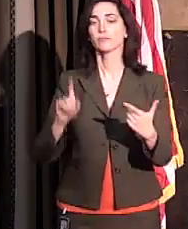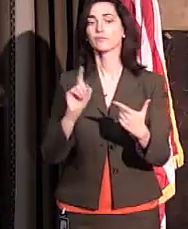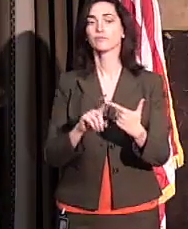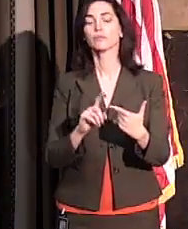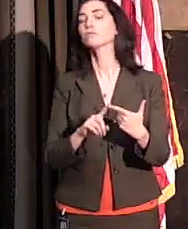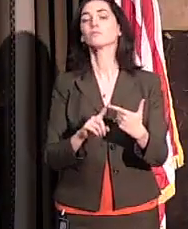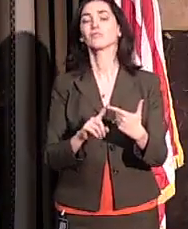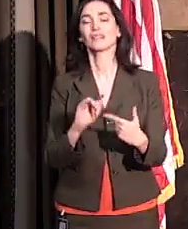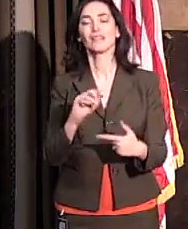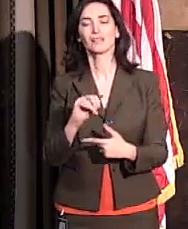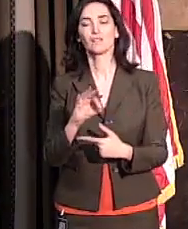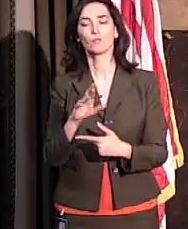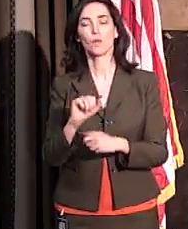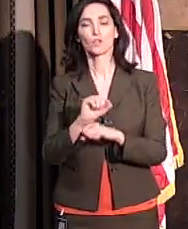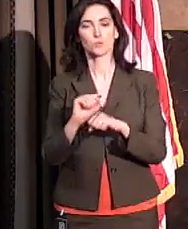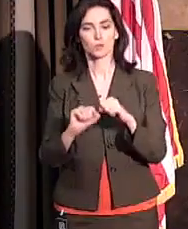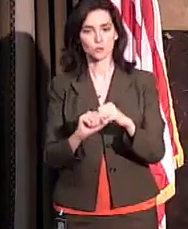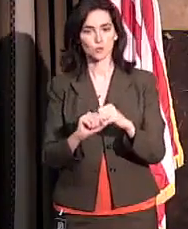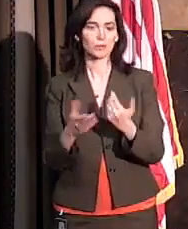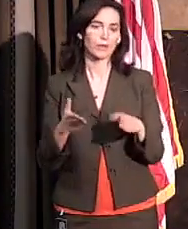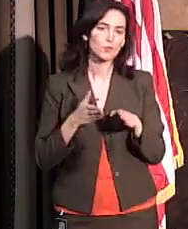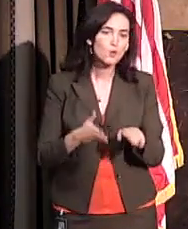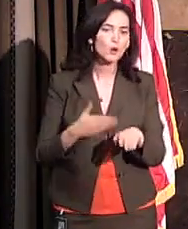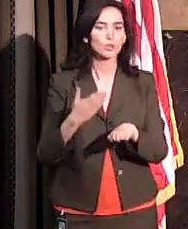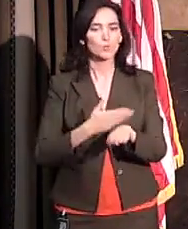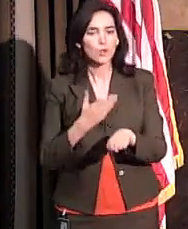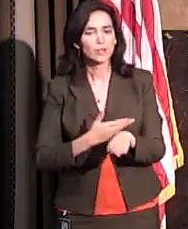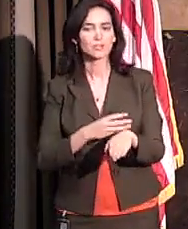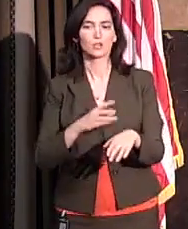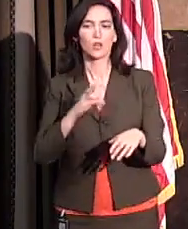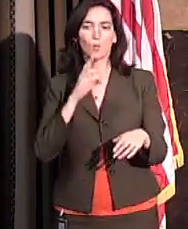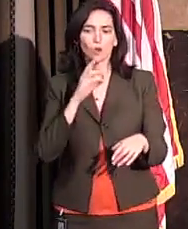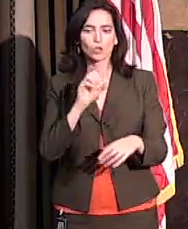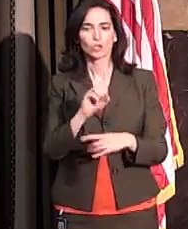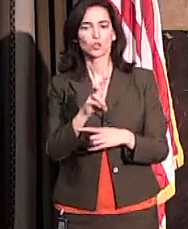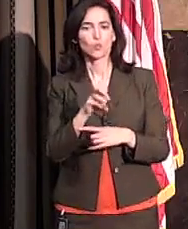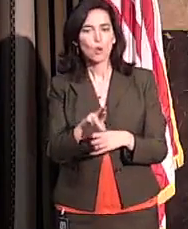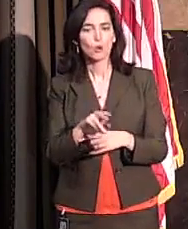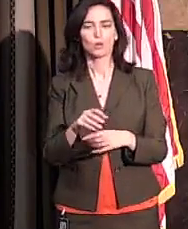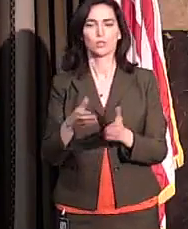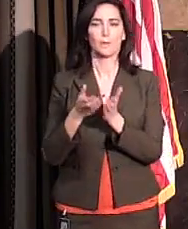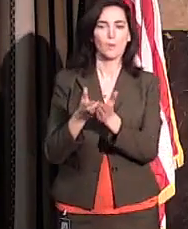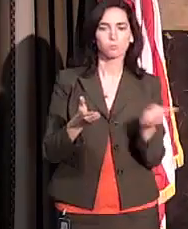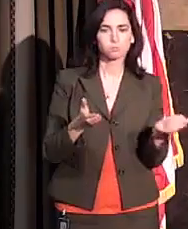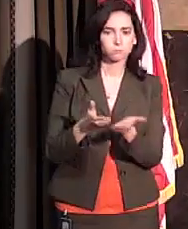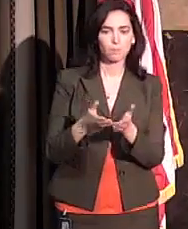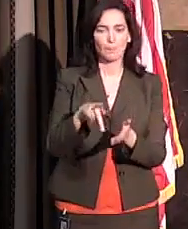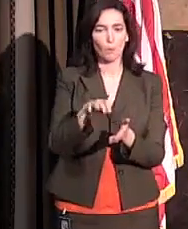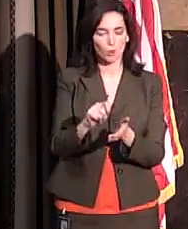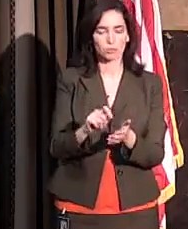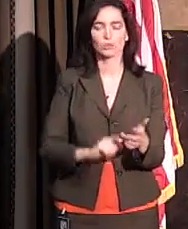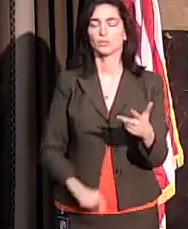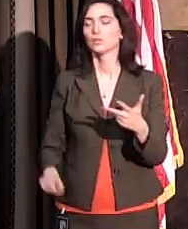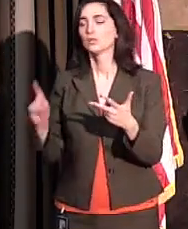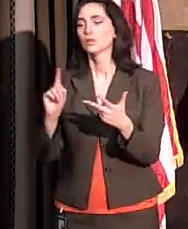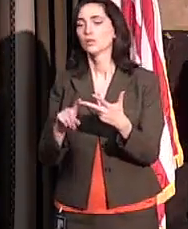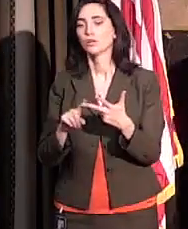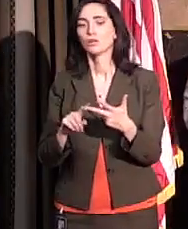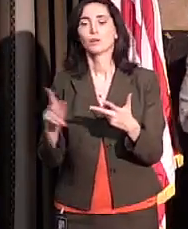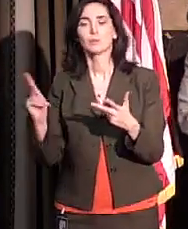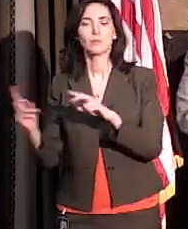Second, infrastructure, including roads, bridges, water, sewer, ports. And then thirdly,